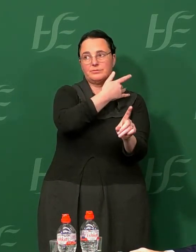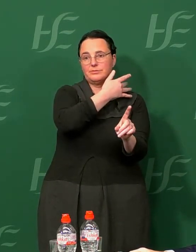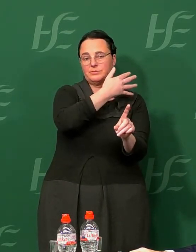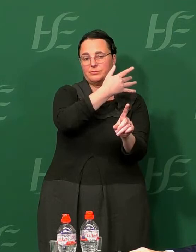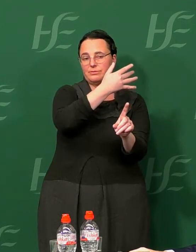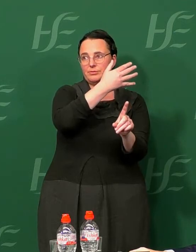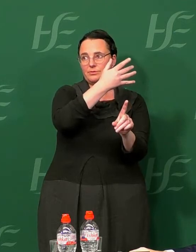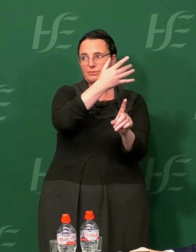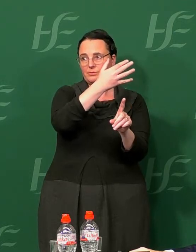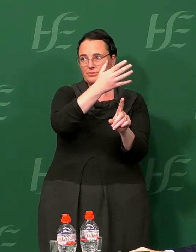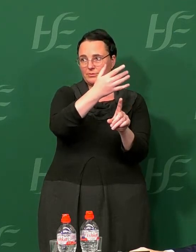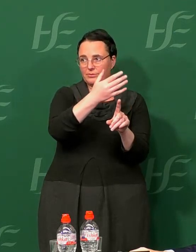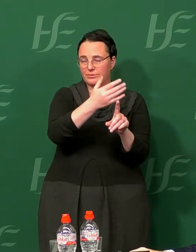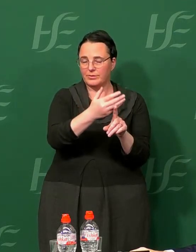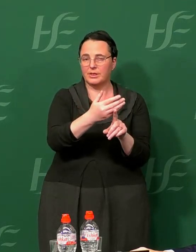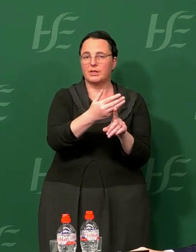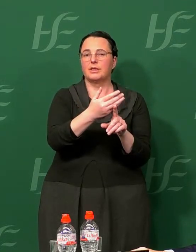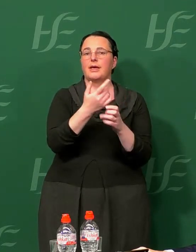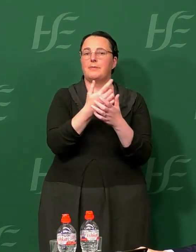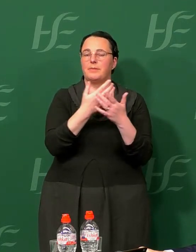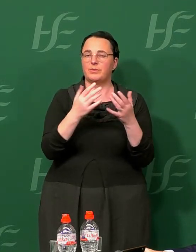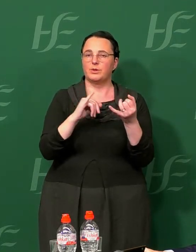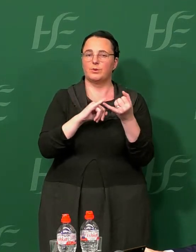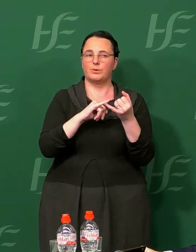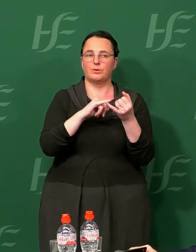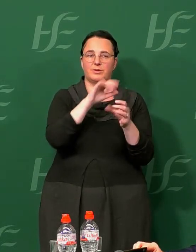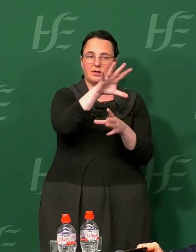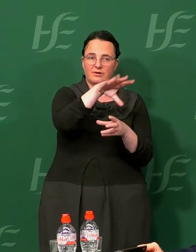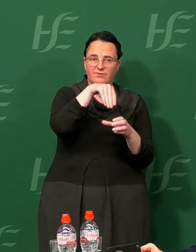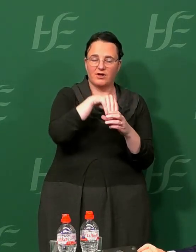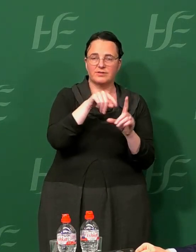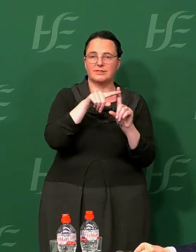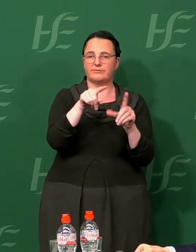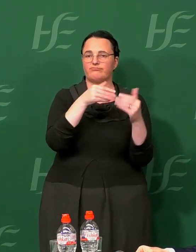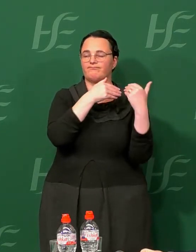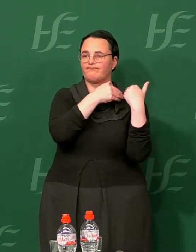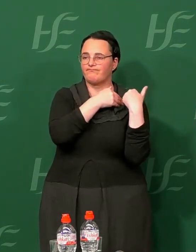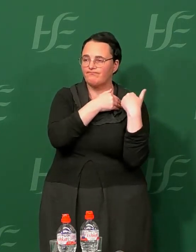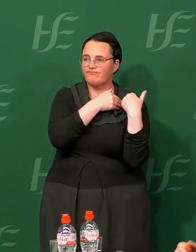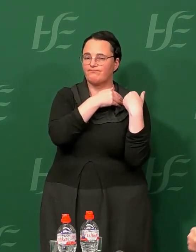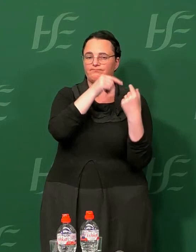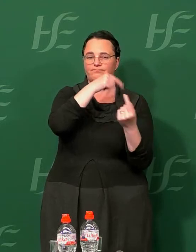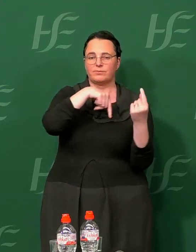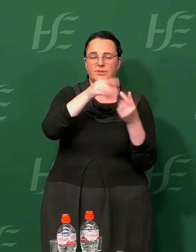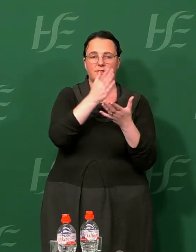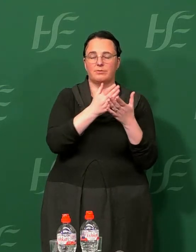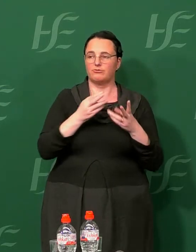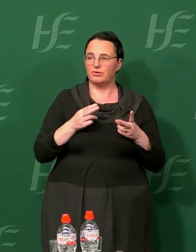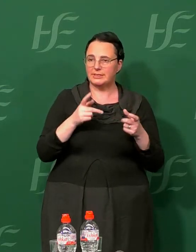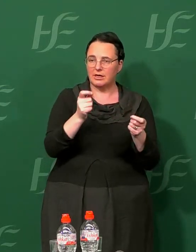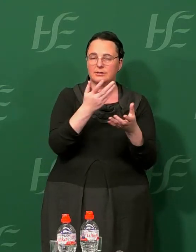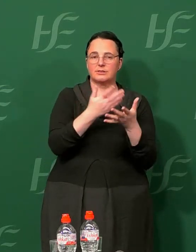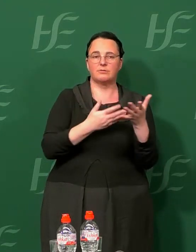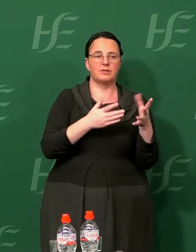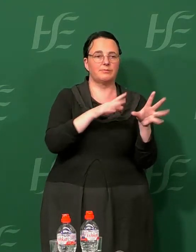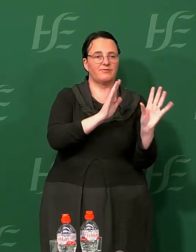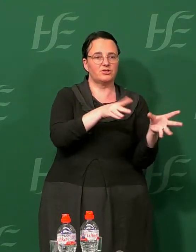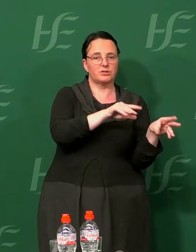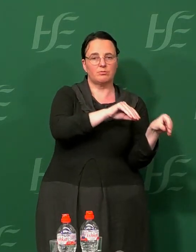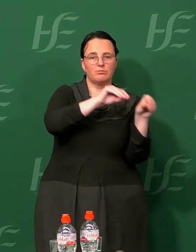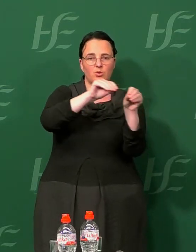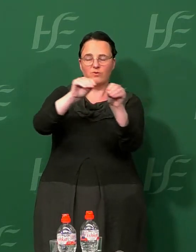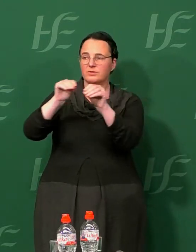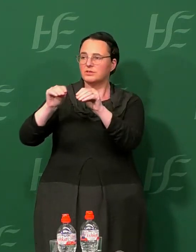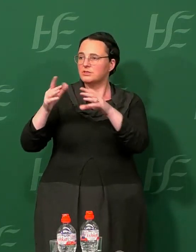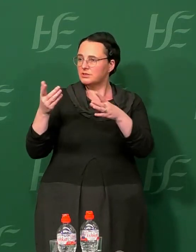time, many of the people who would have been involved in various roles, some would have retired, some would have moved on, and that's